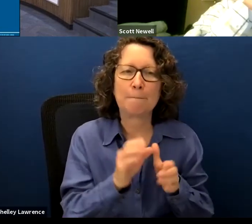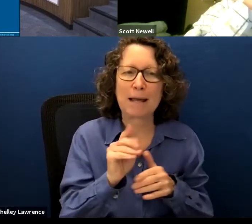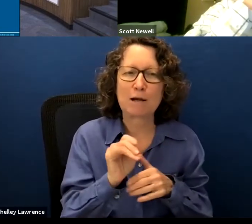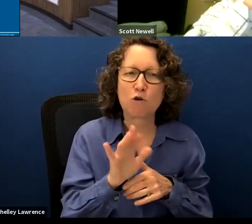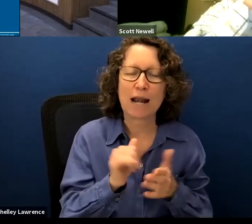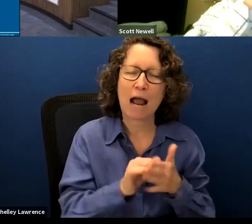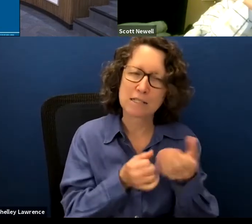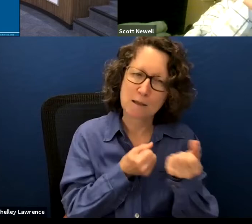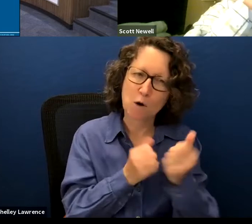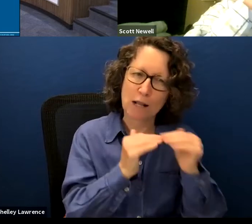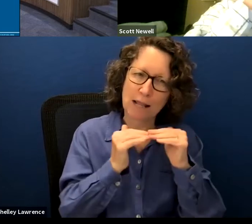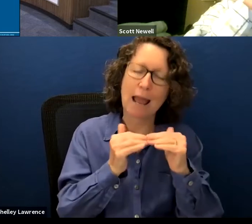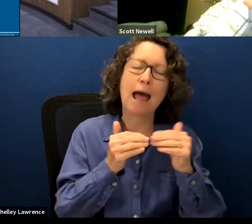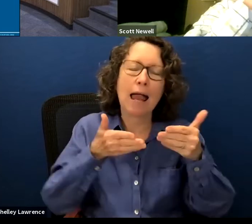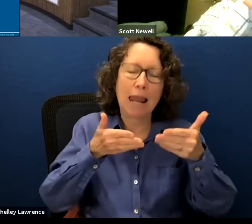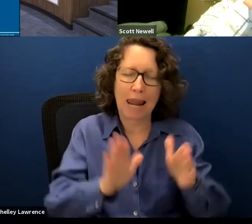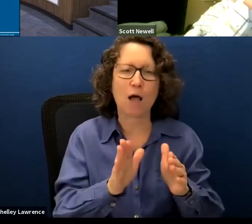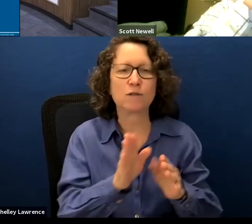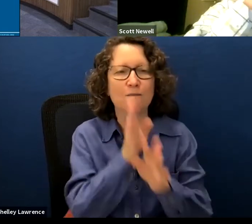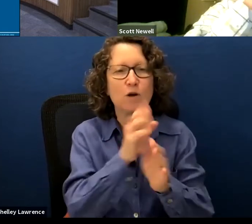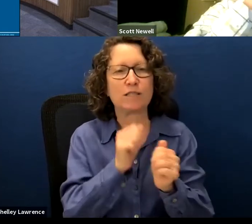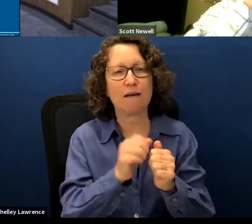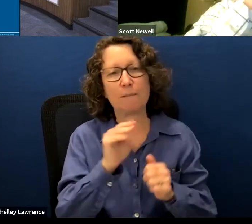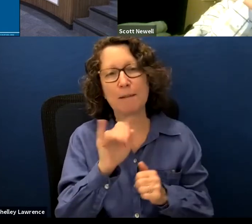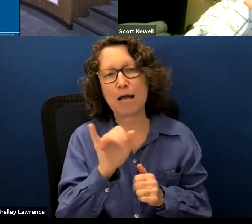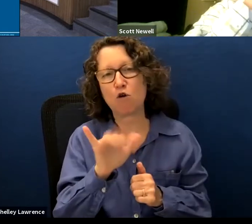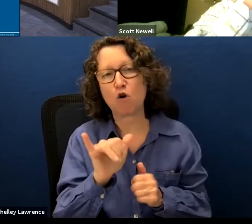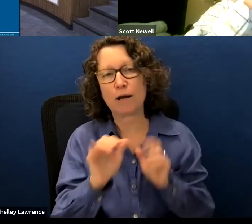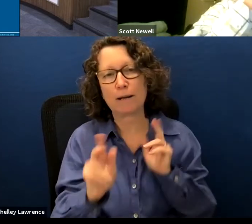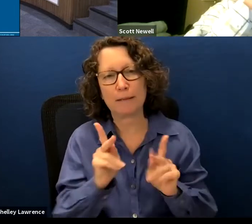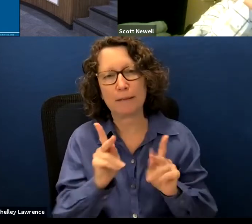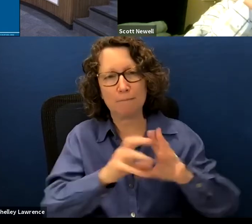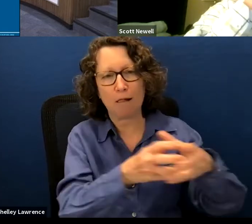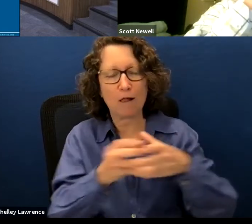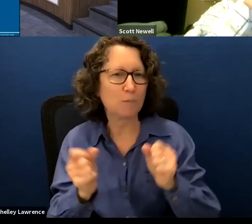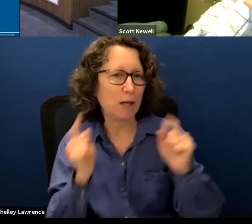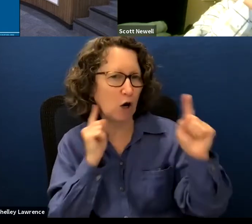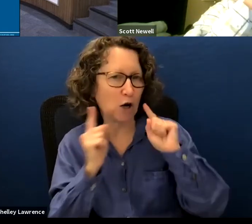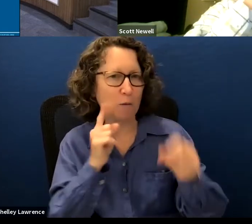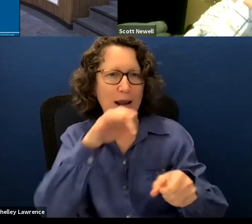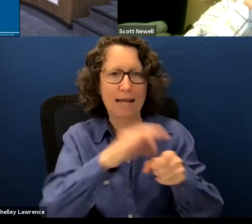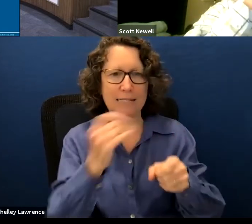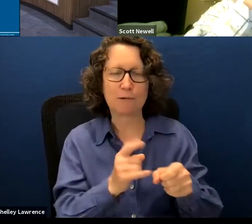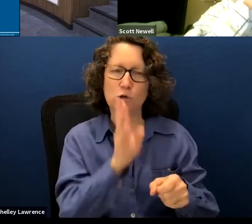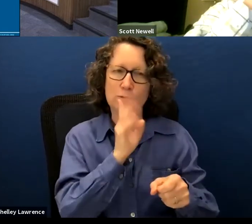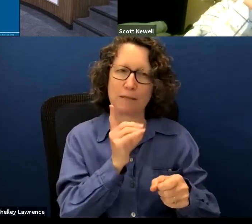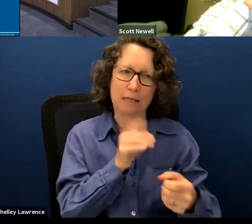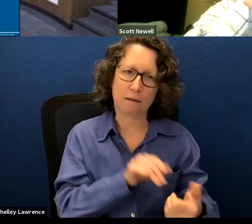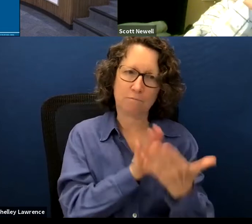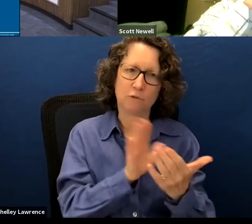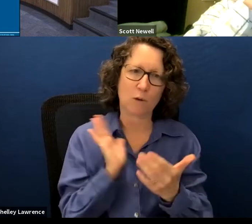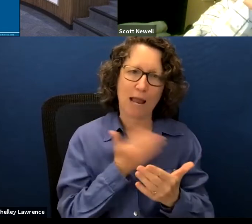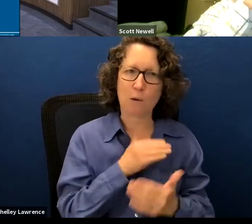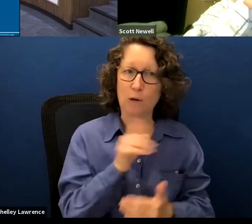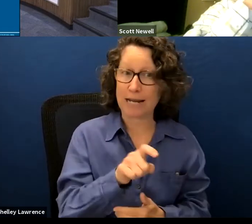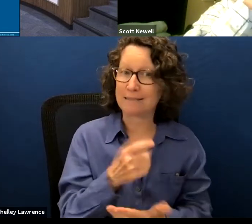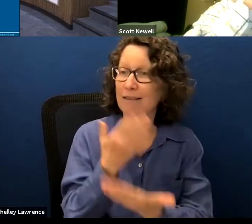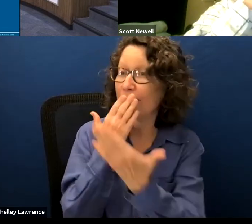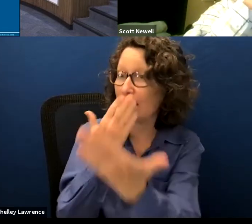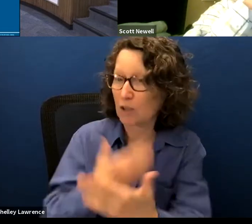equity map, because it allows for the voices of minorities to be heard and that we can elect someone to speak to our needs. Thank you.